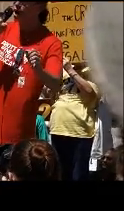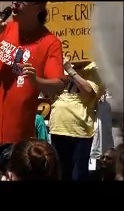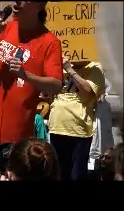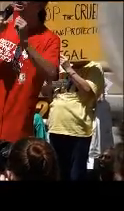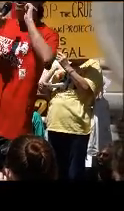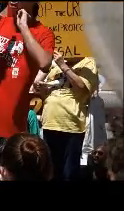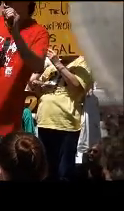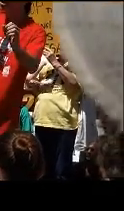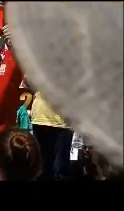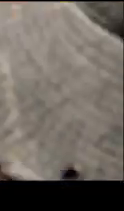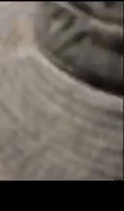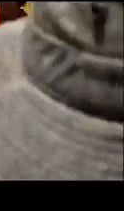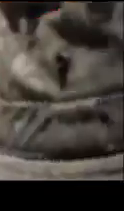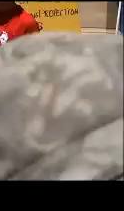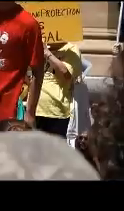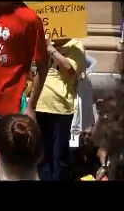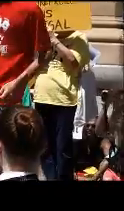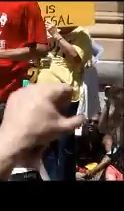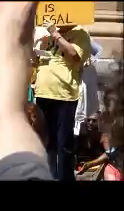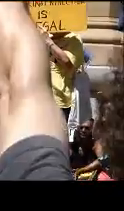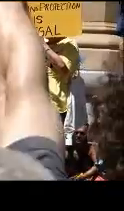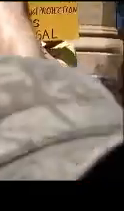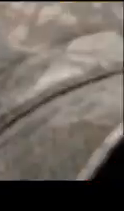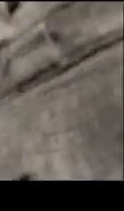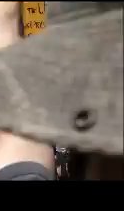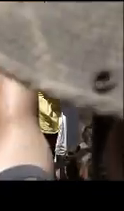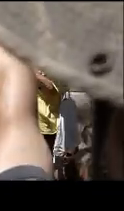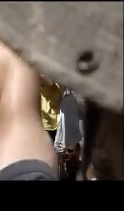done it before, we'll do it again.